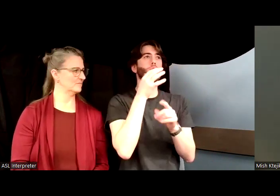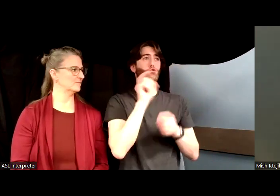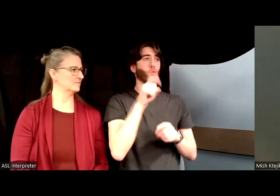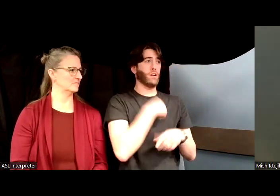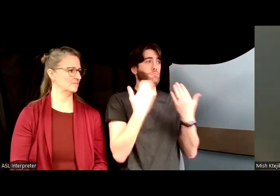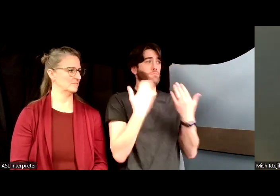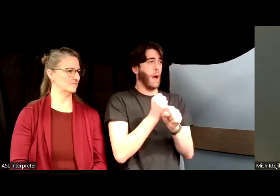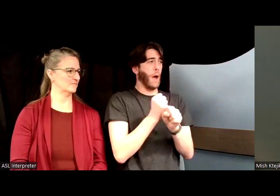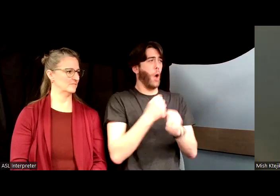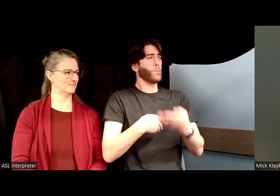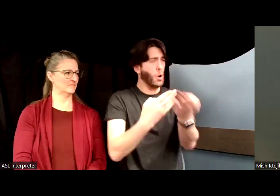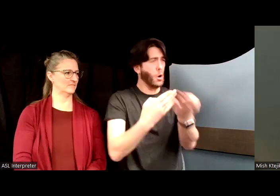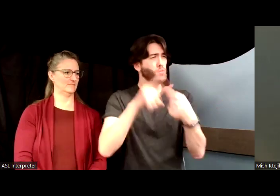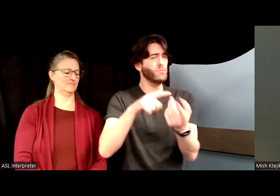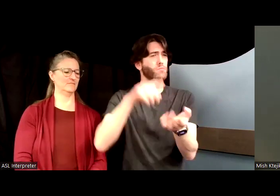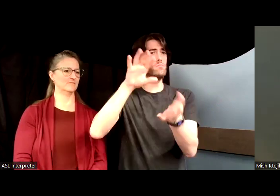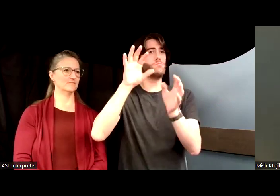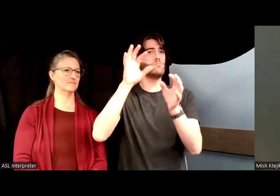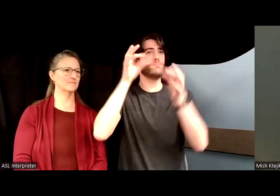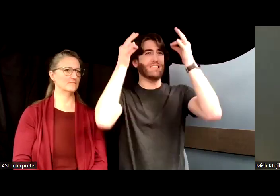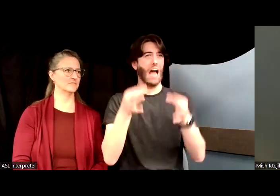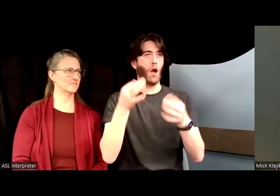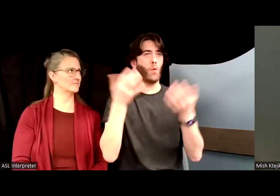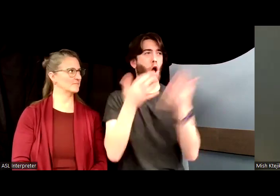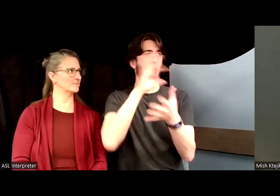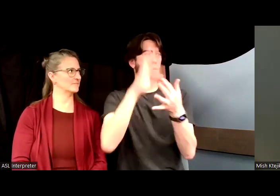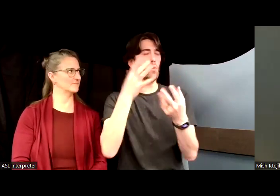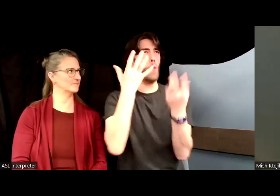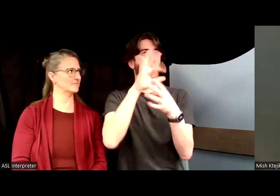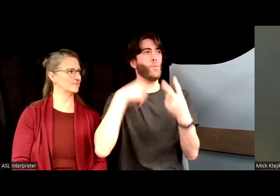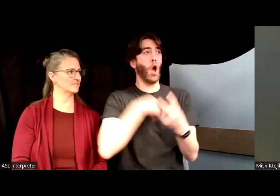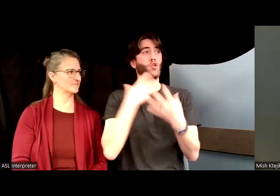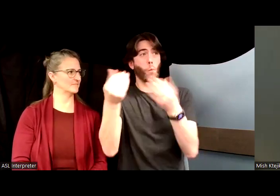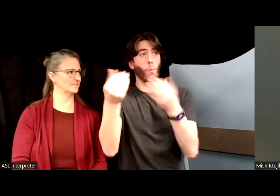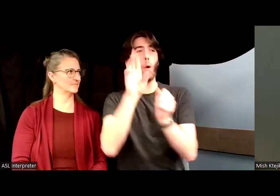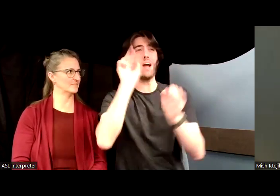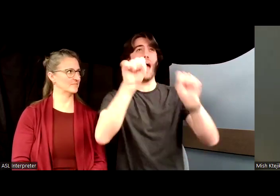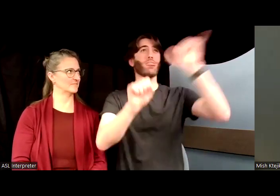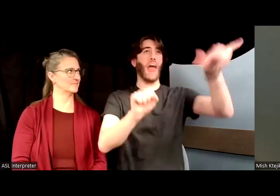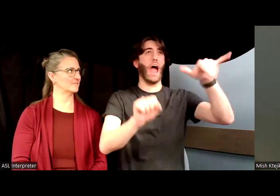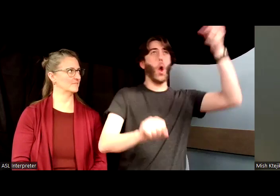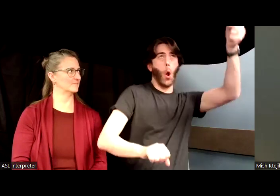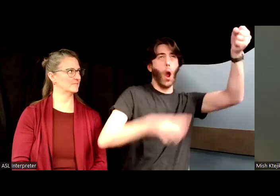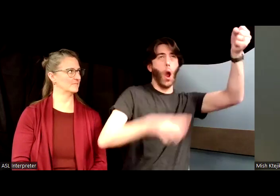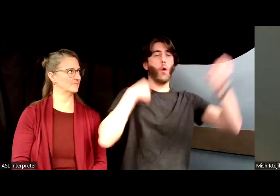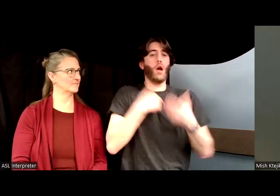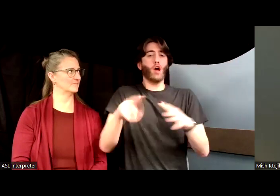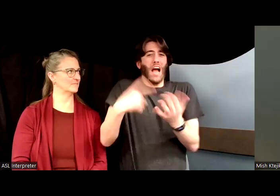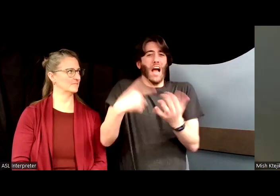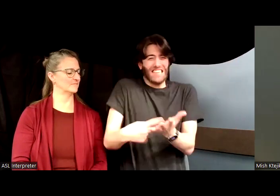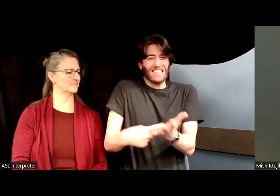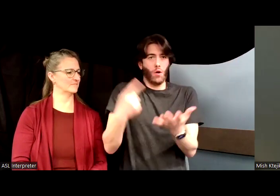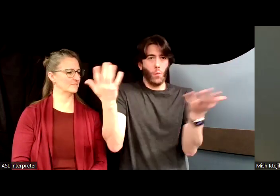HLO, did we go ahead and make a proposal to decide what options that we're gonna go with? Did we put that